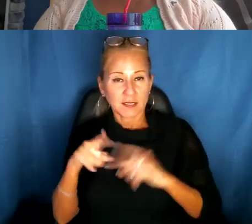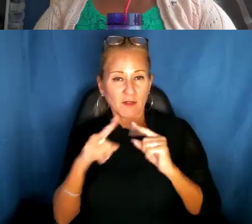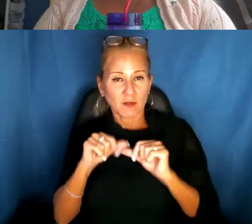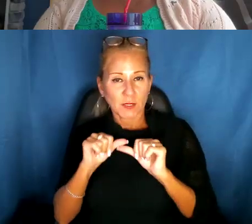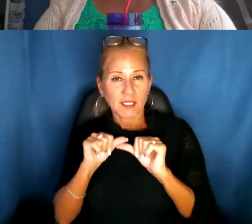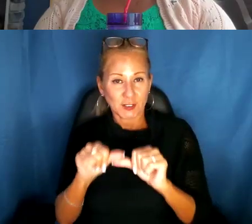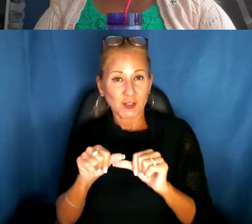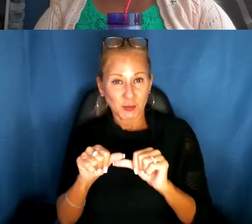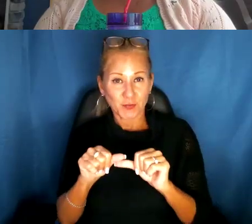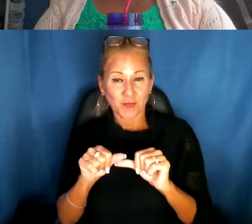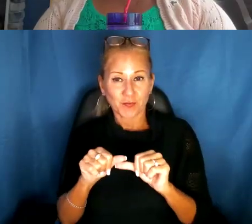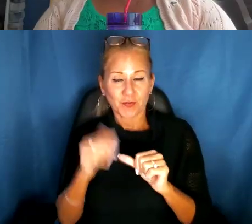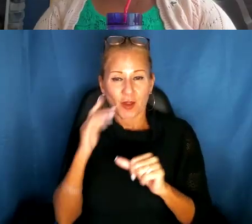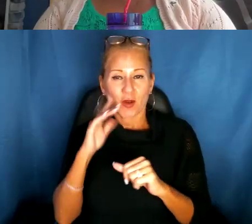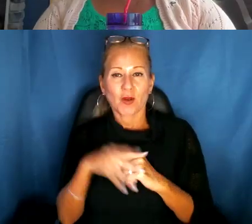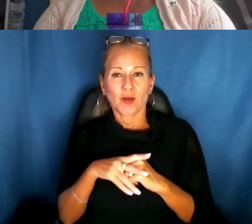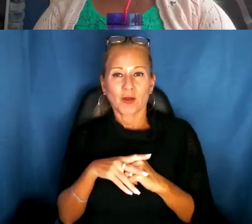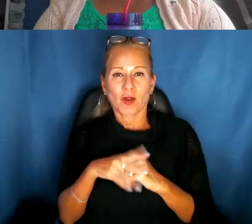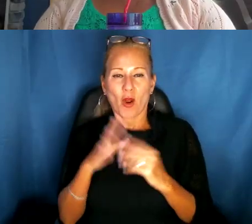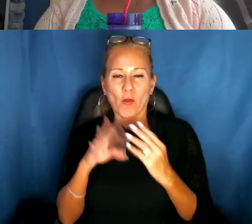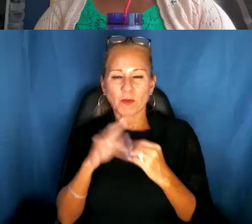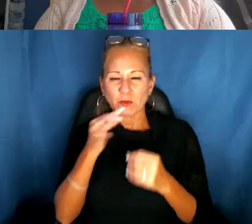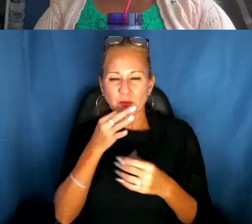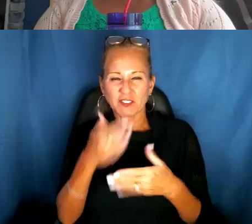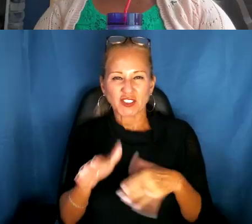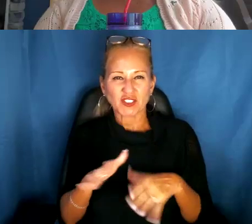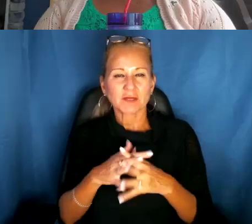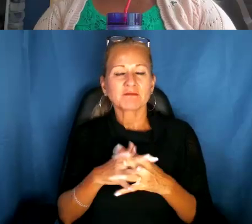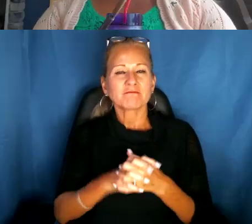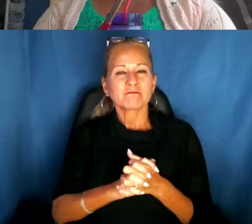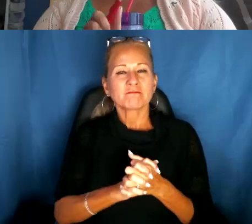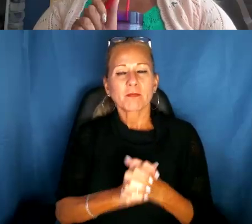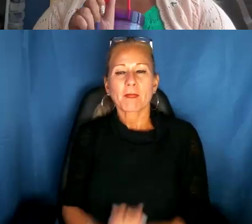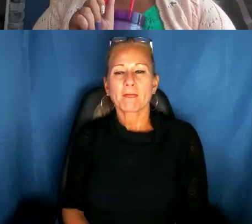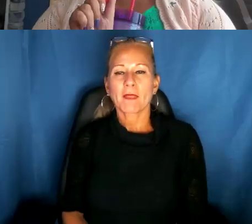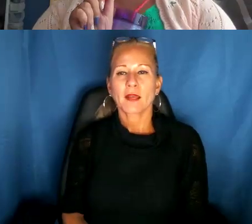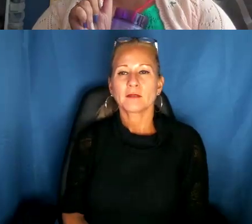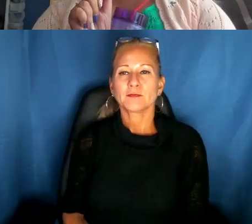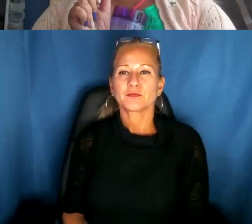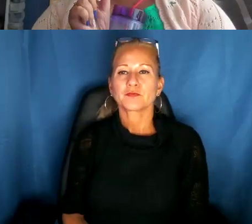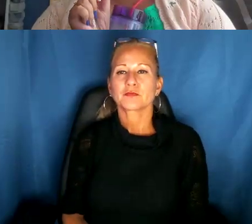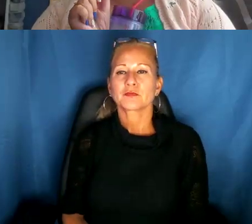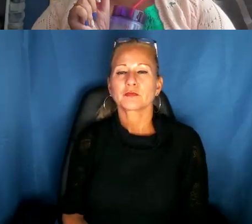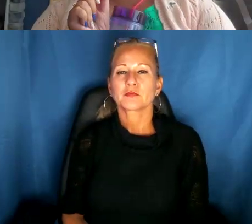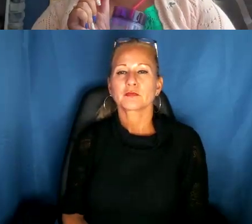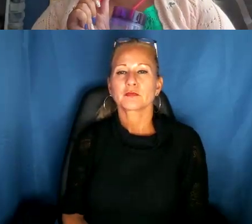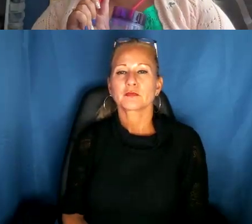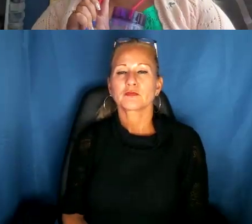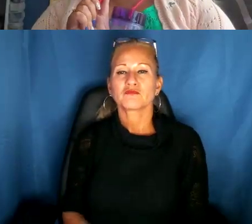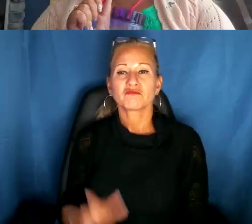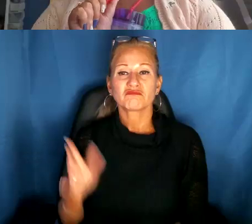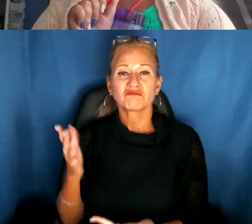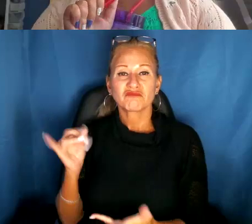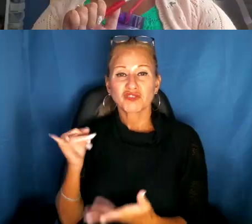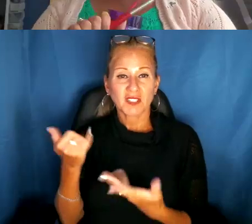to continue, even though our webinar will be ending. Jennifer, any final thoughts? No worries if not, but I